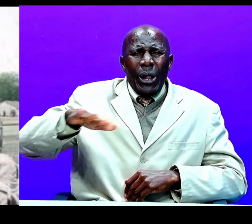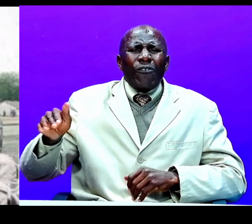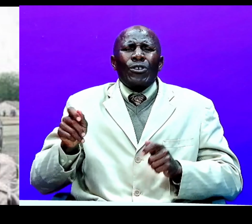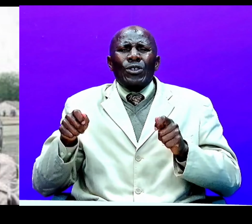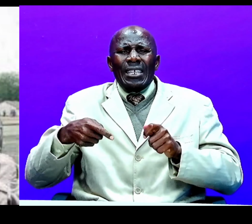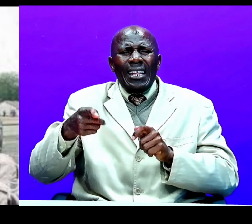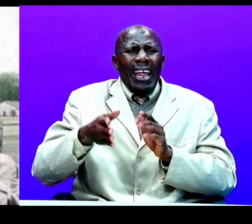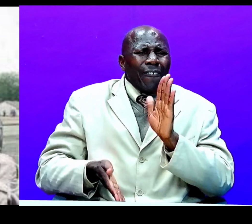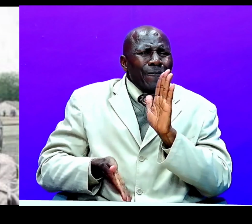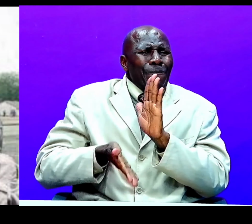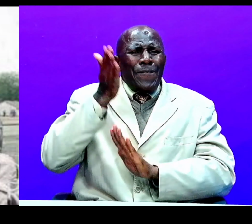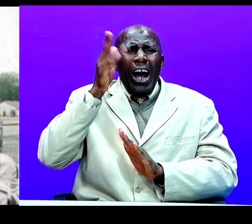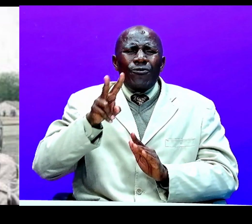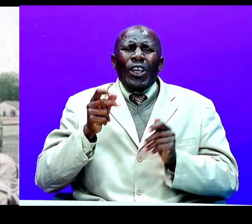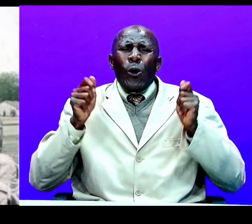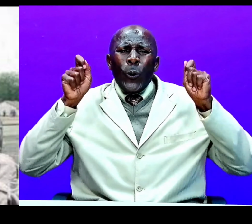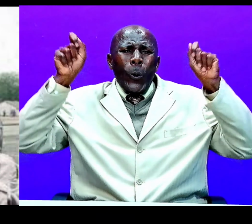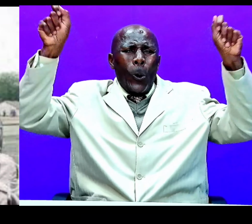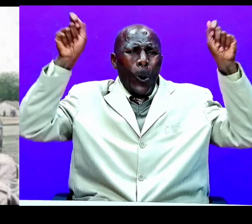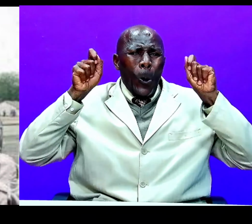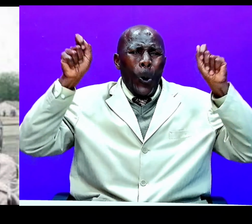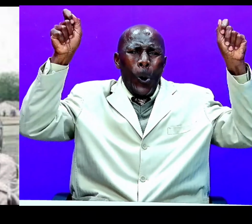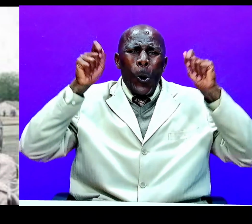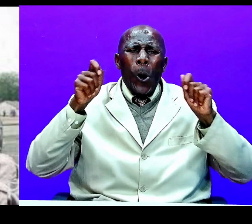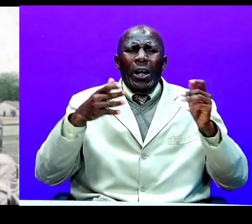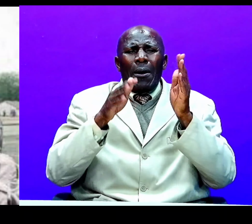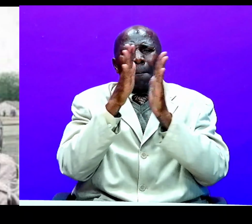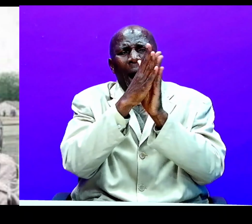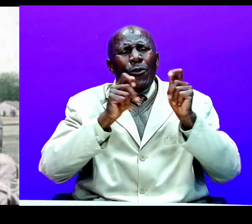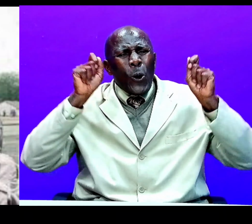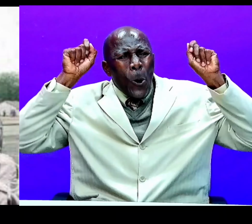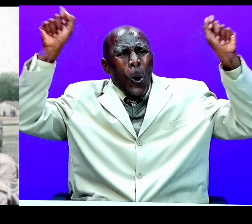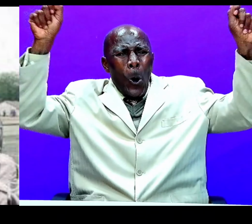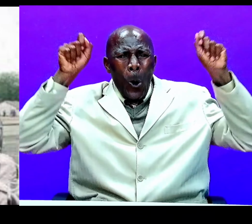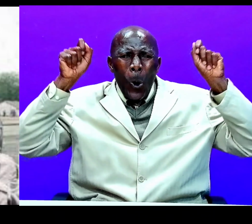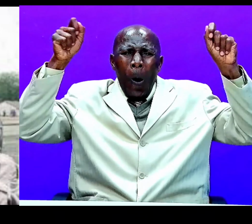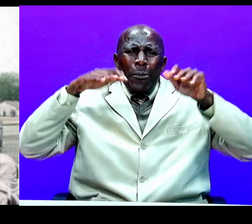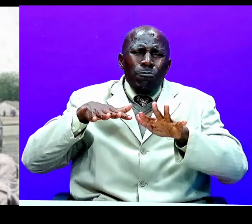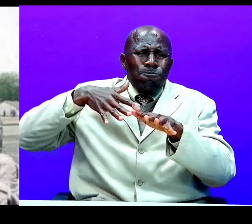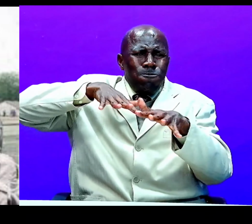Kamkunji in Eastlands, a place synonymous